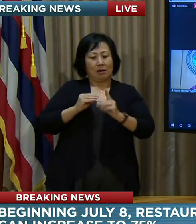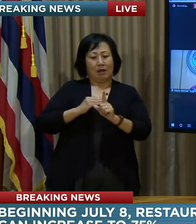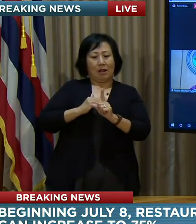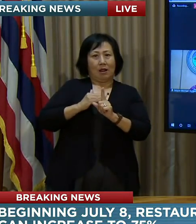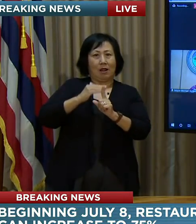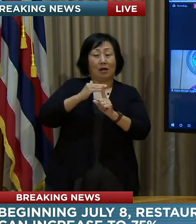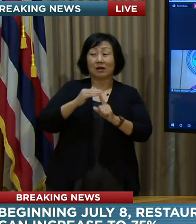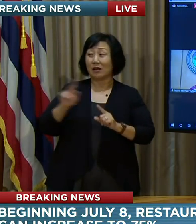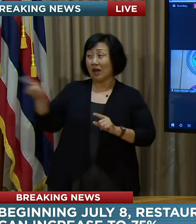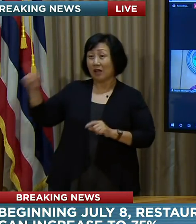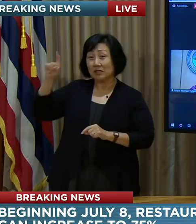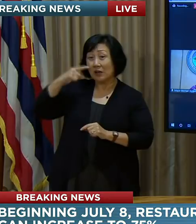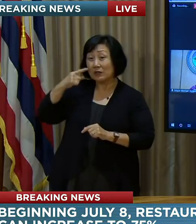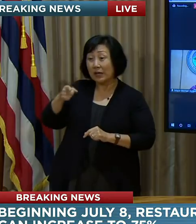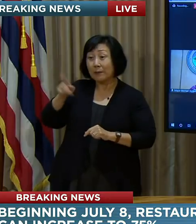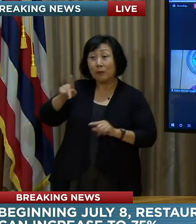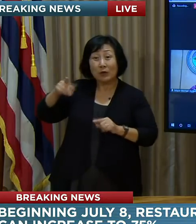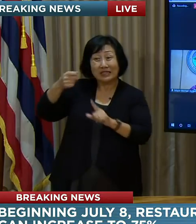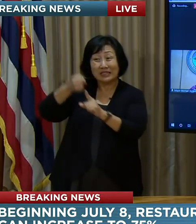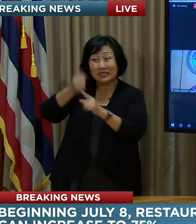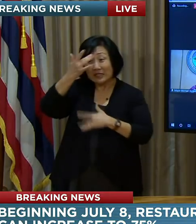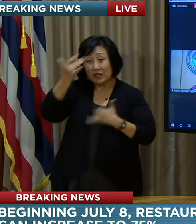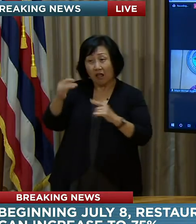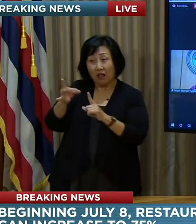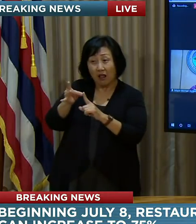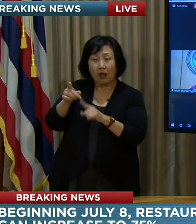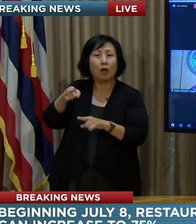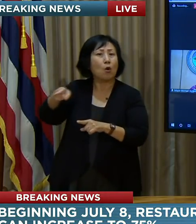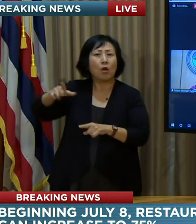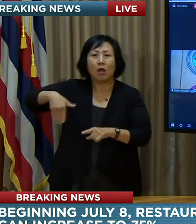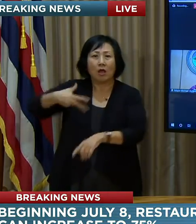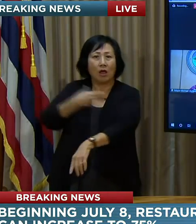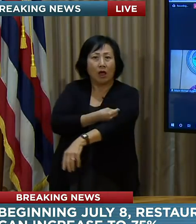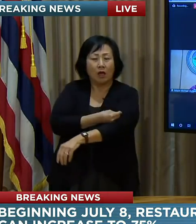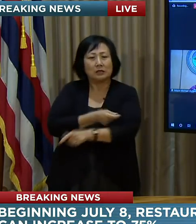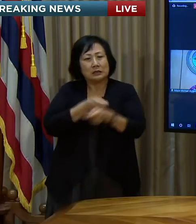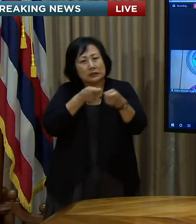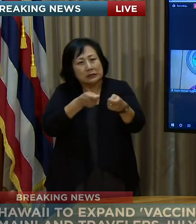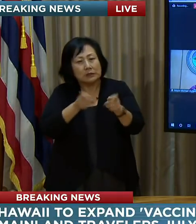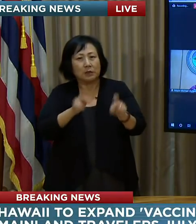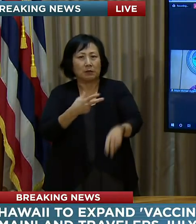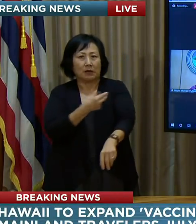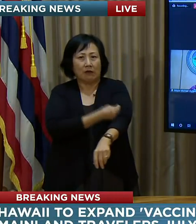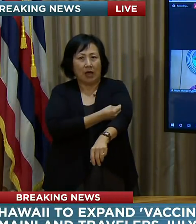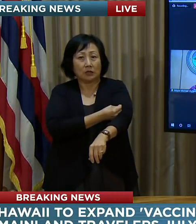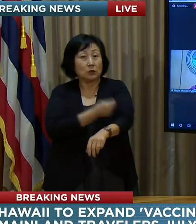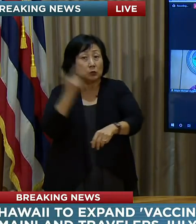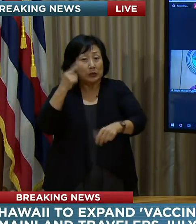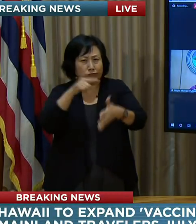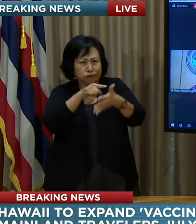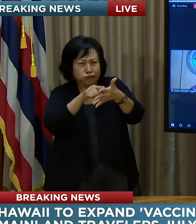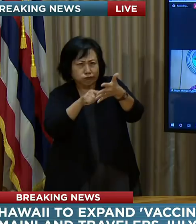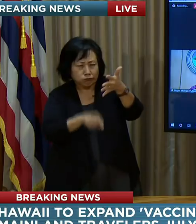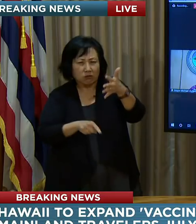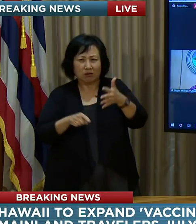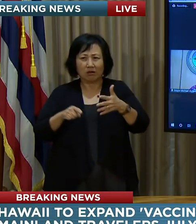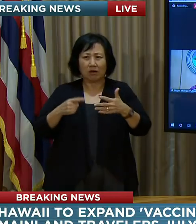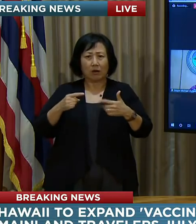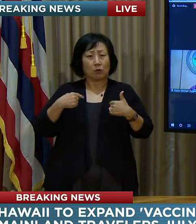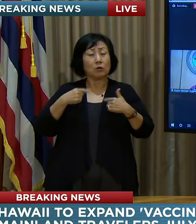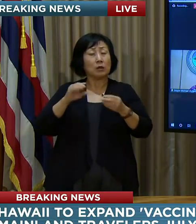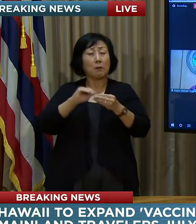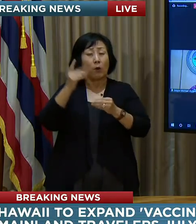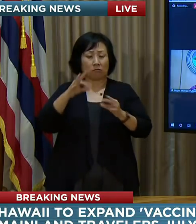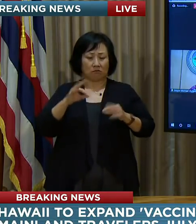sick right now are the people who have not been vaccinated. We want to urge people to get vaccinated for many reasons, not the least of which is their own personal